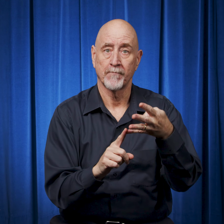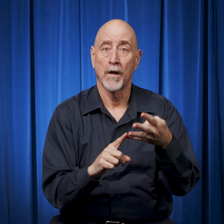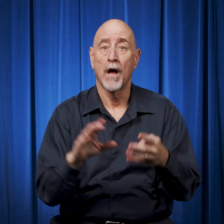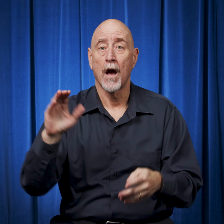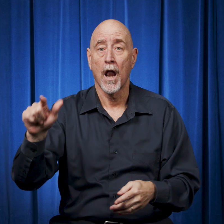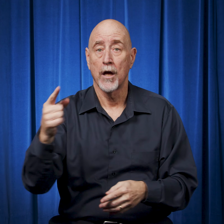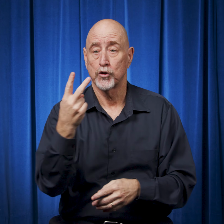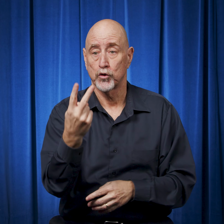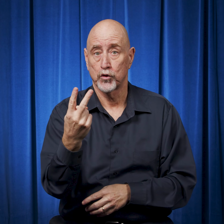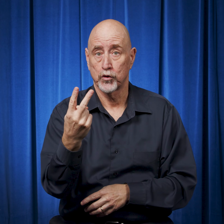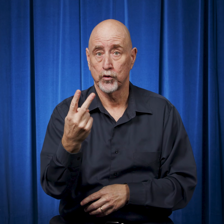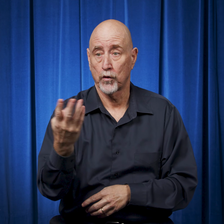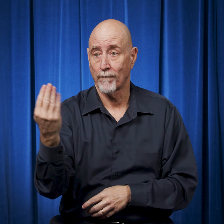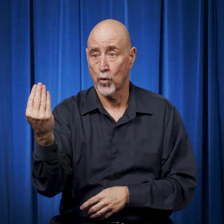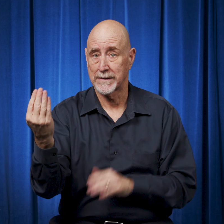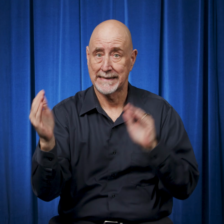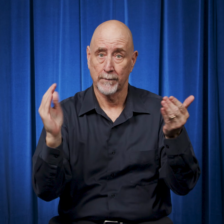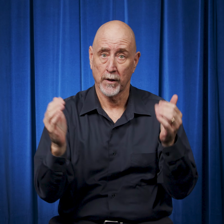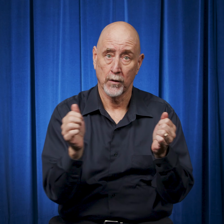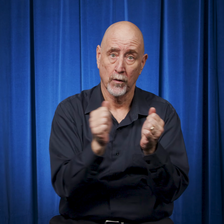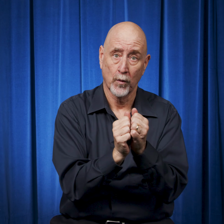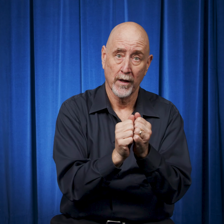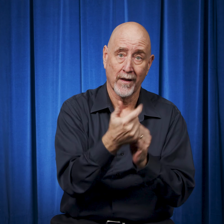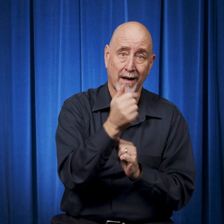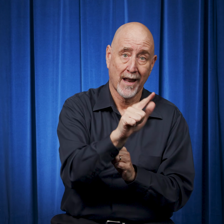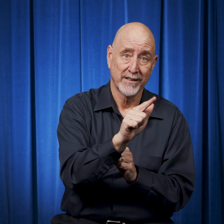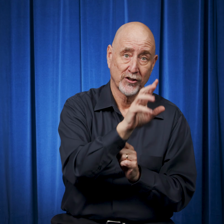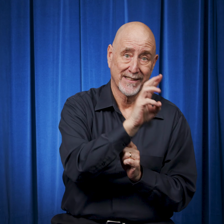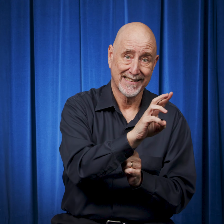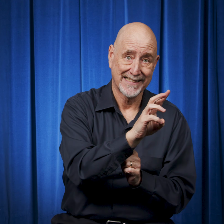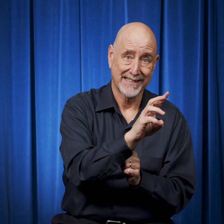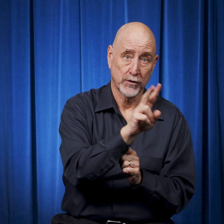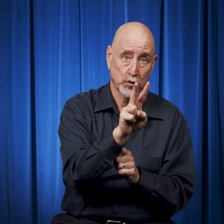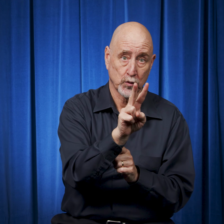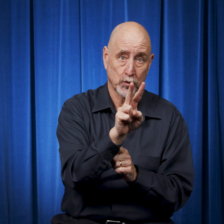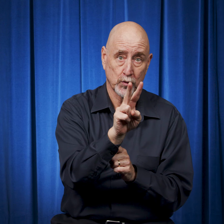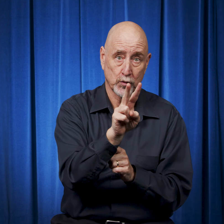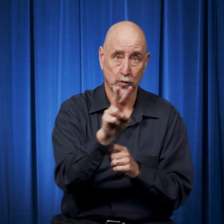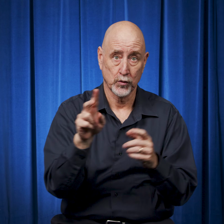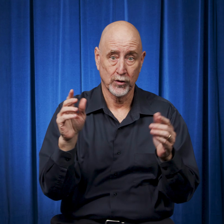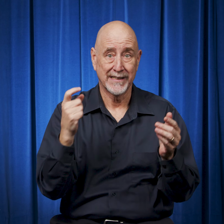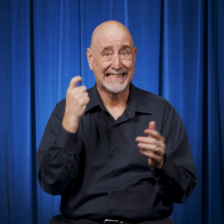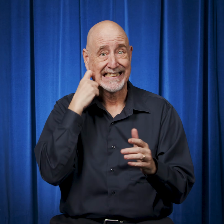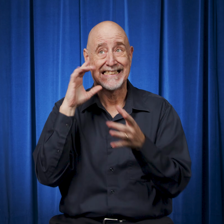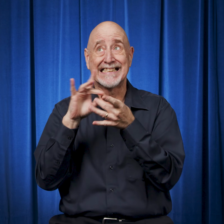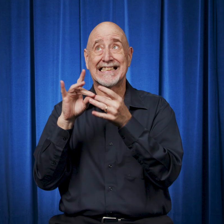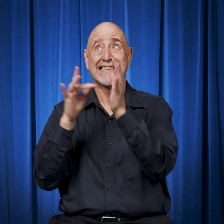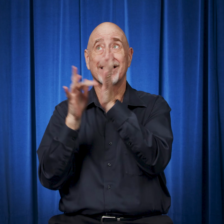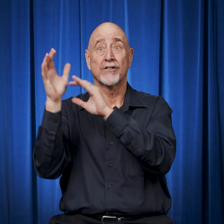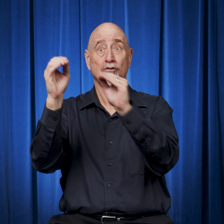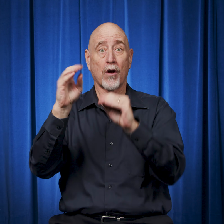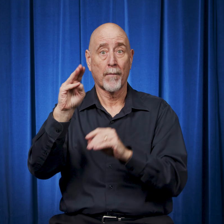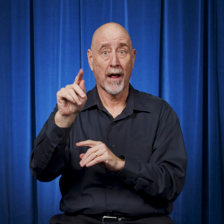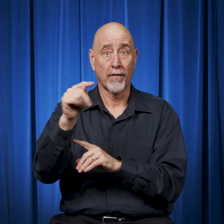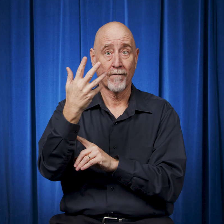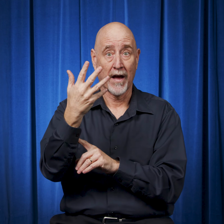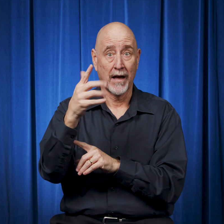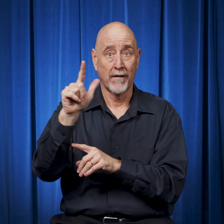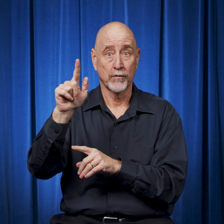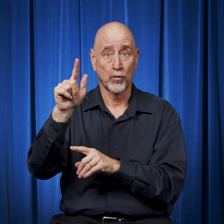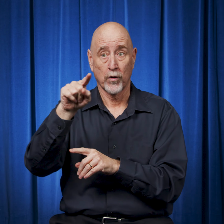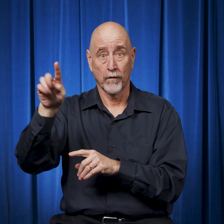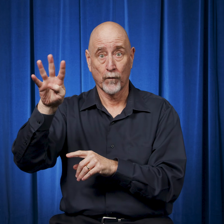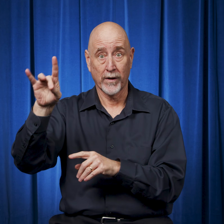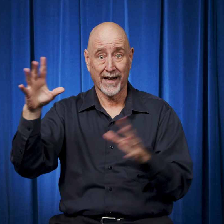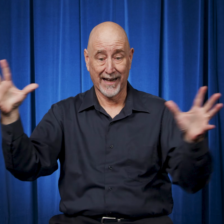Colossians 2, verse 14, and Galatians 6, verse 2, alongside what Jesus taught in Matthew 5, verses 21 through